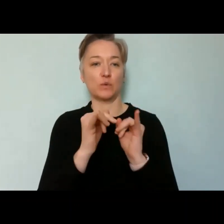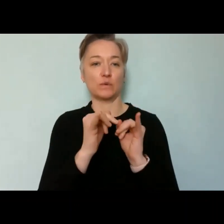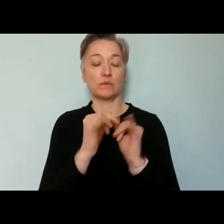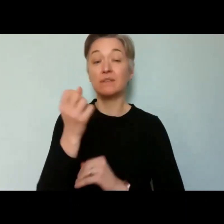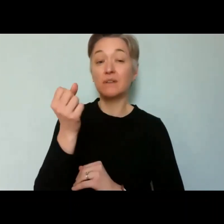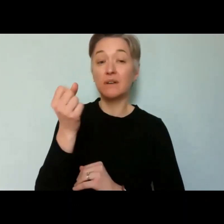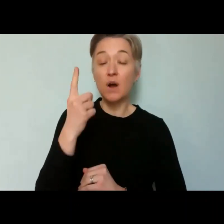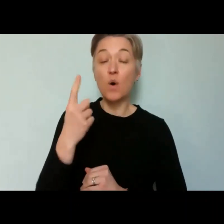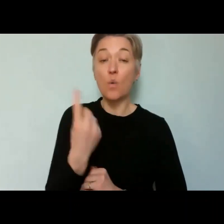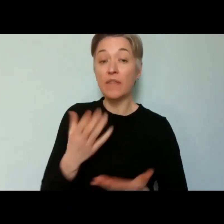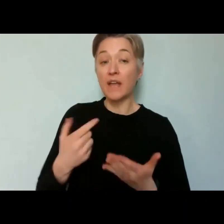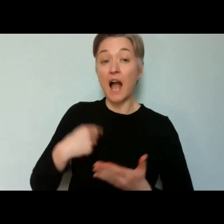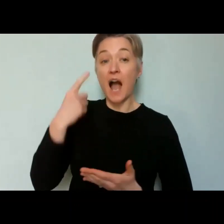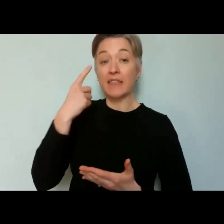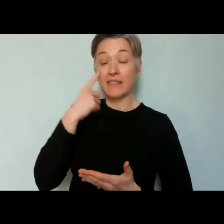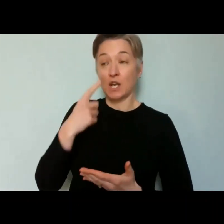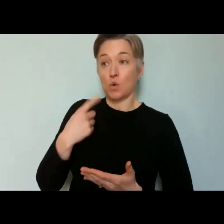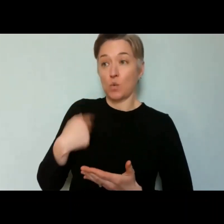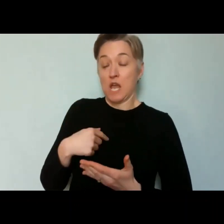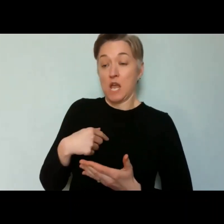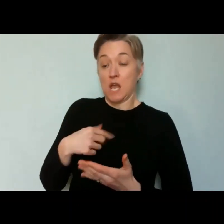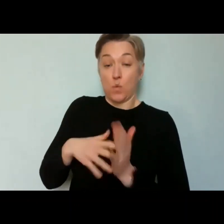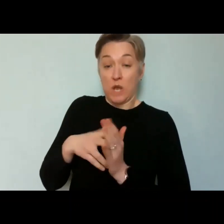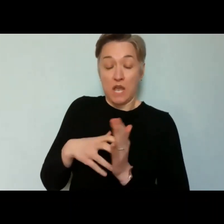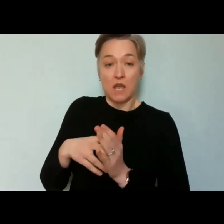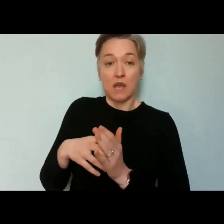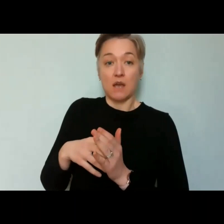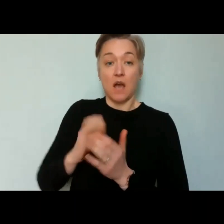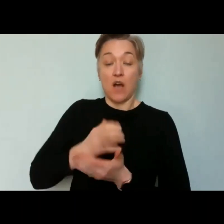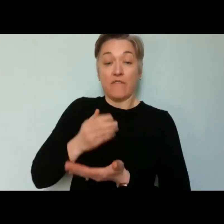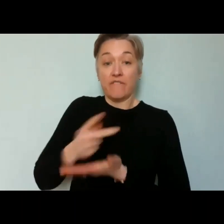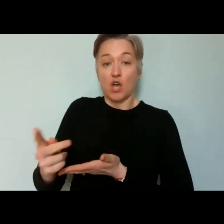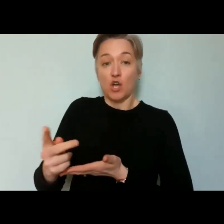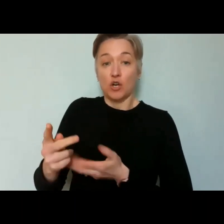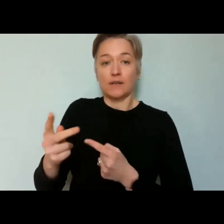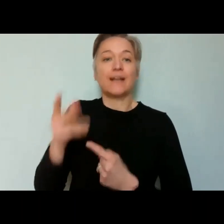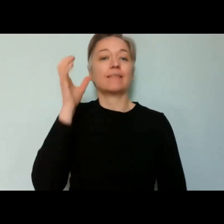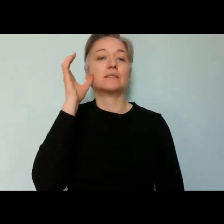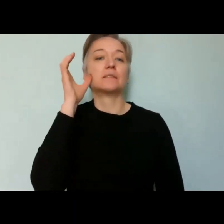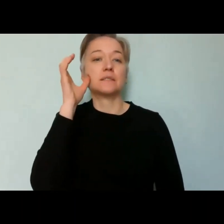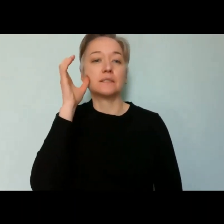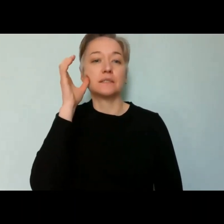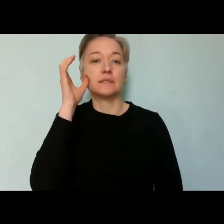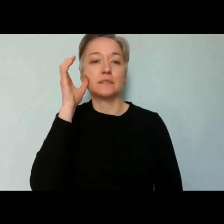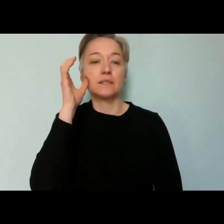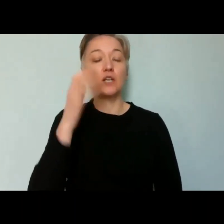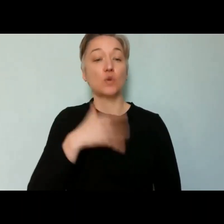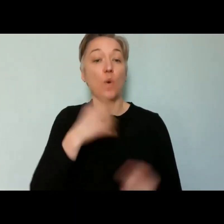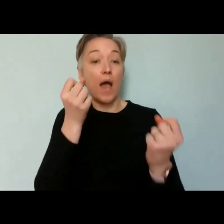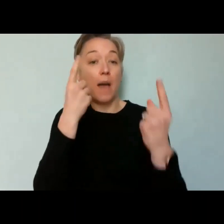great part, is listen. And so the empathy interviews are meant to listen